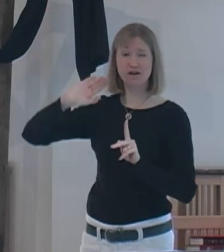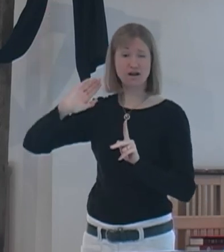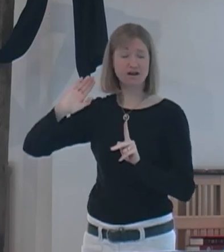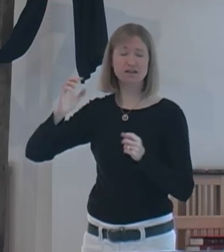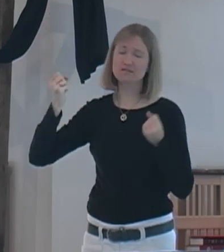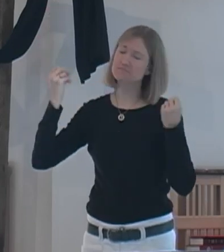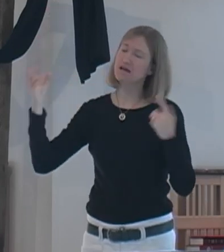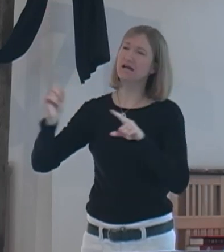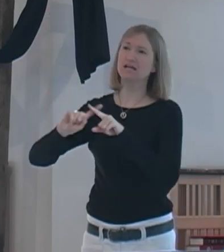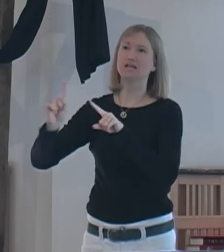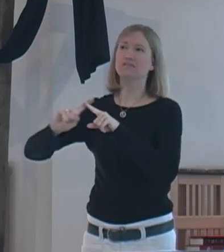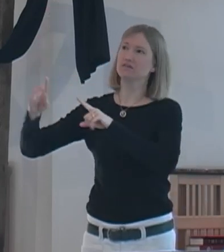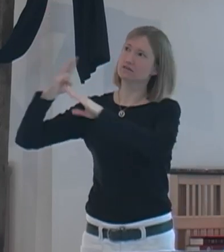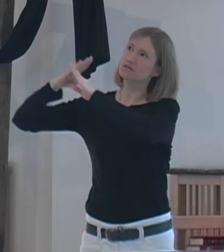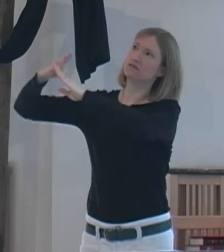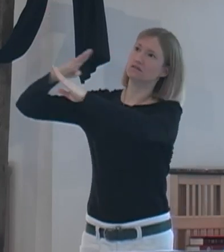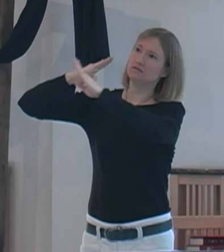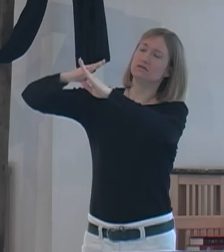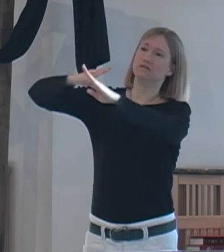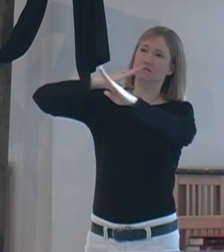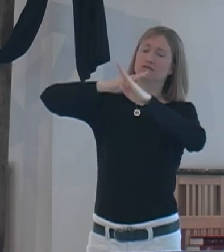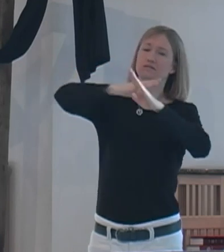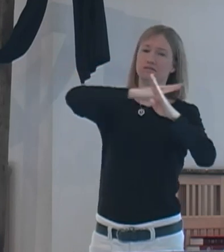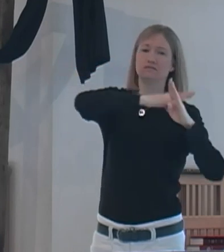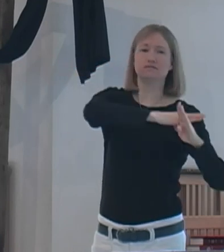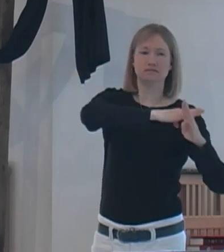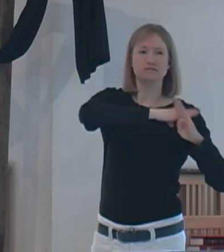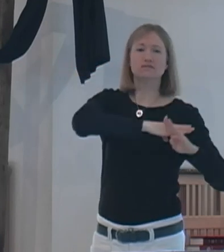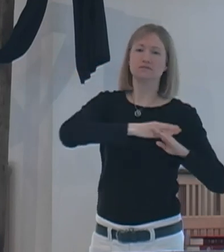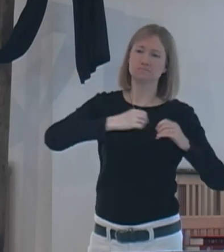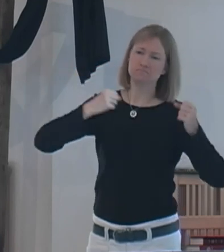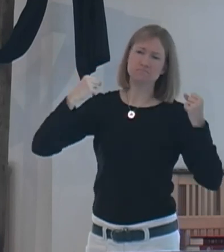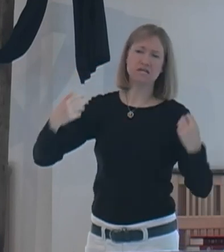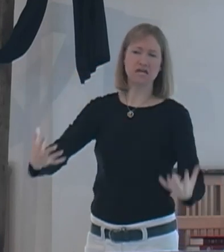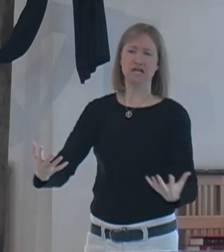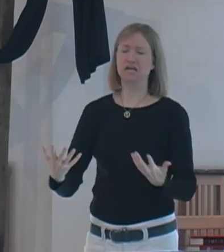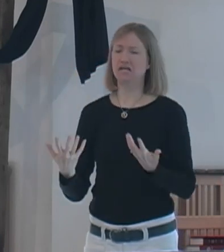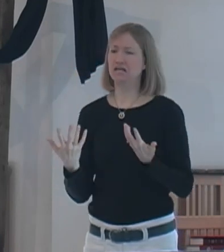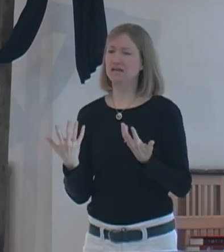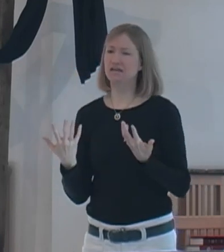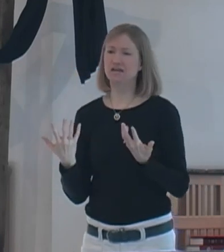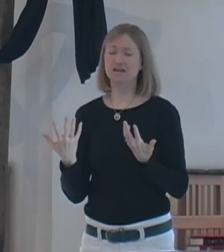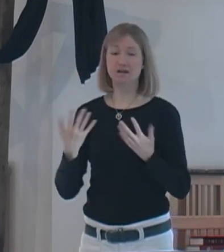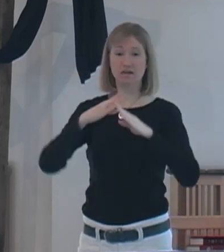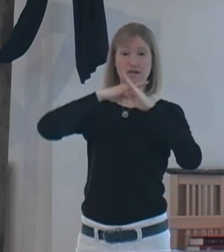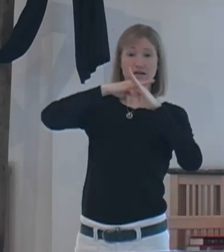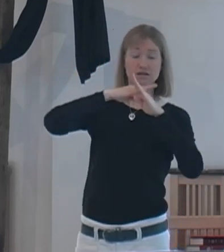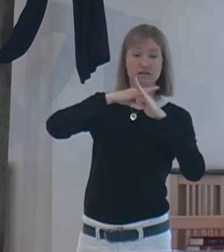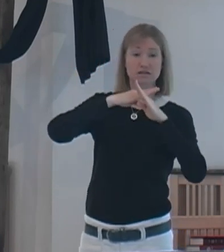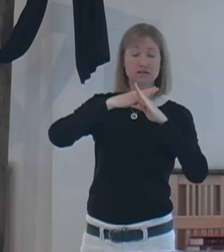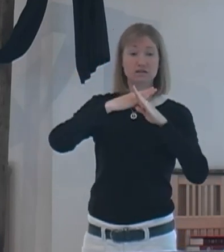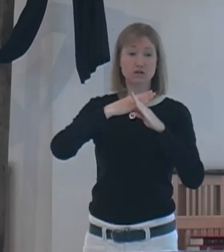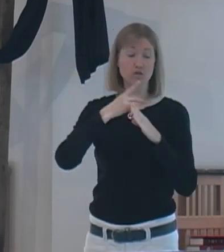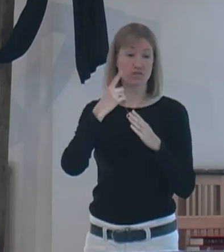of barriers put in place between the people and God. There was the barrier that the scriptures were